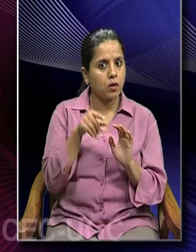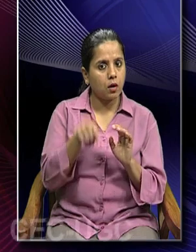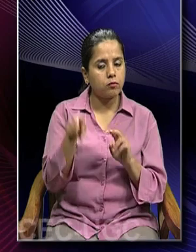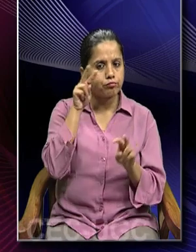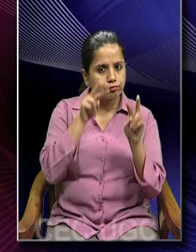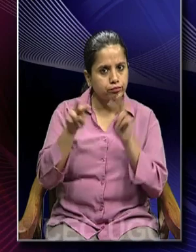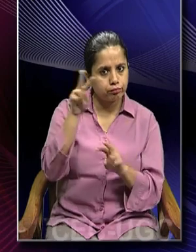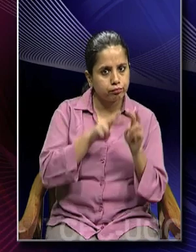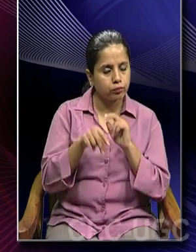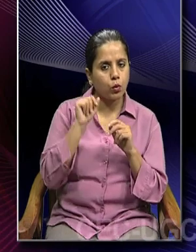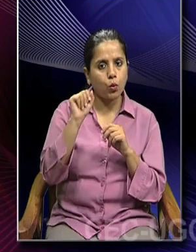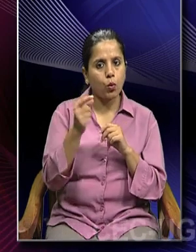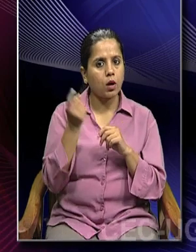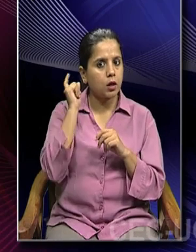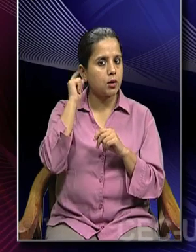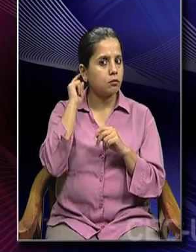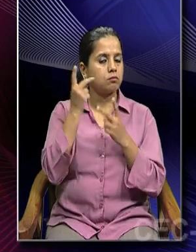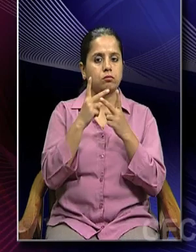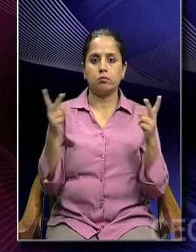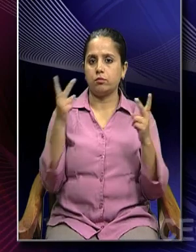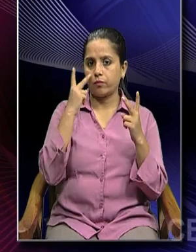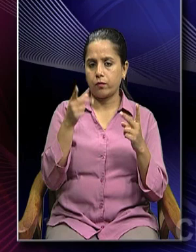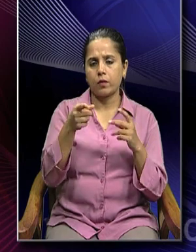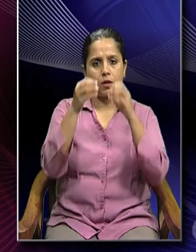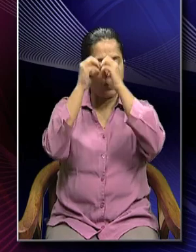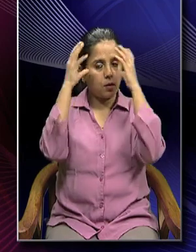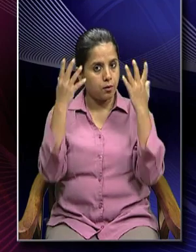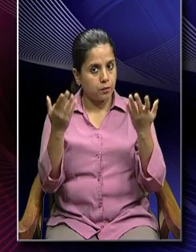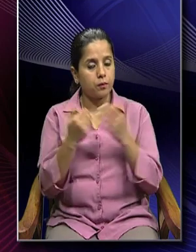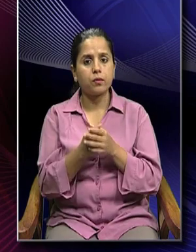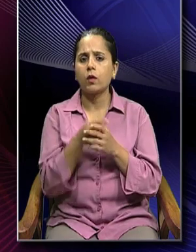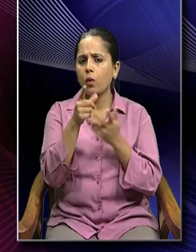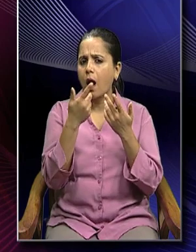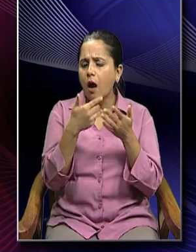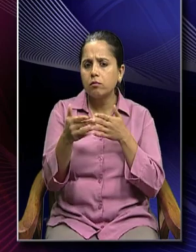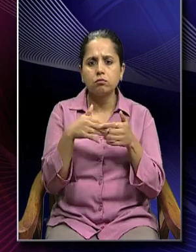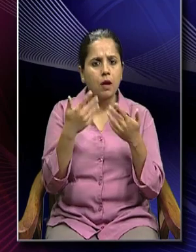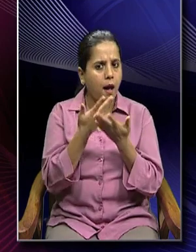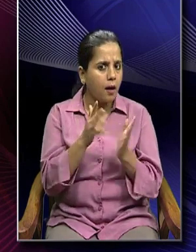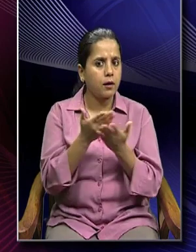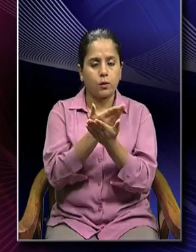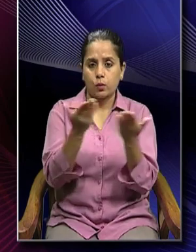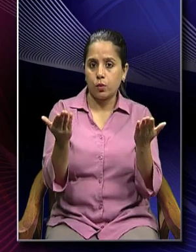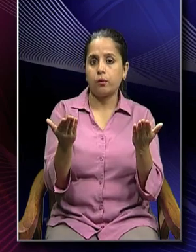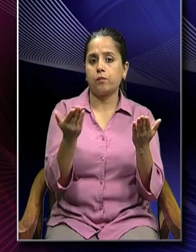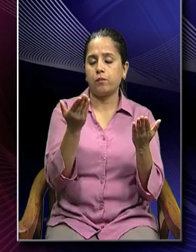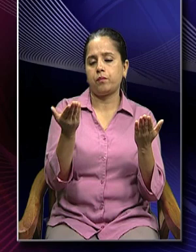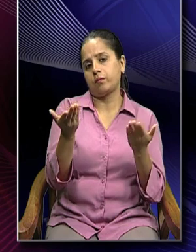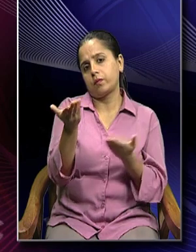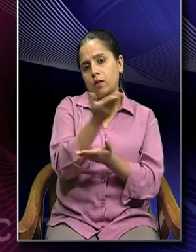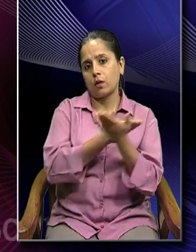observer's subjective consciousness. Imagine that whatever you are